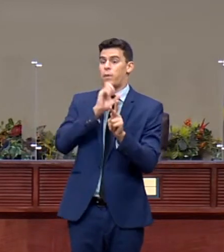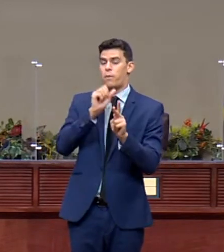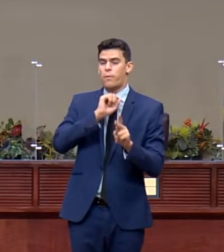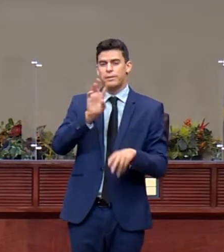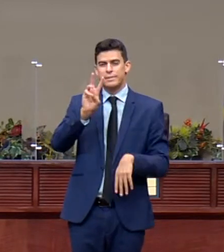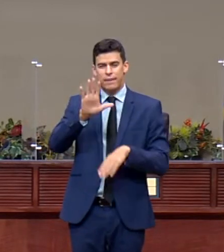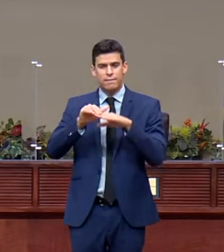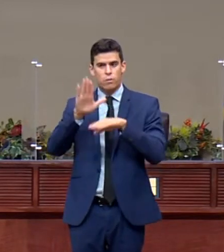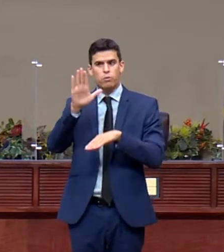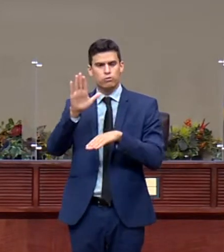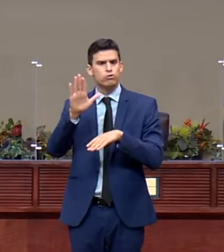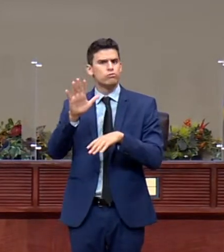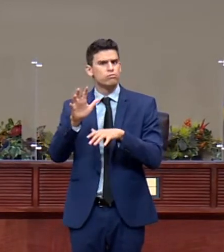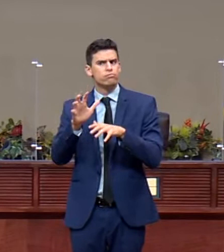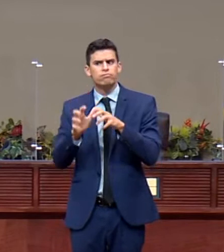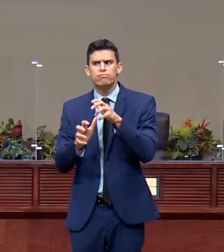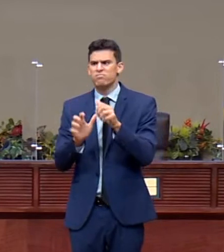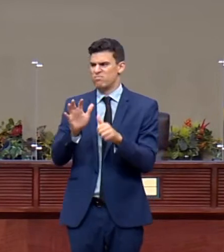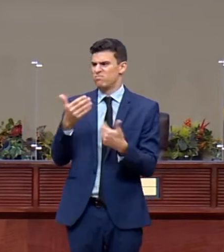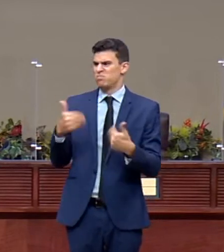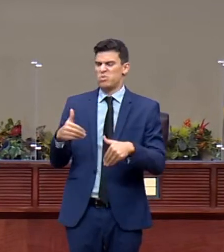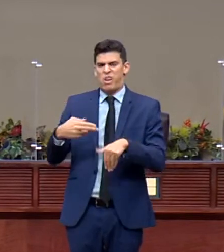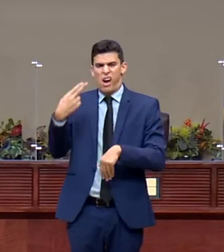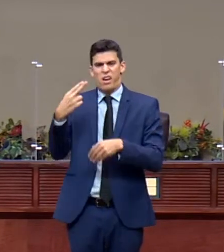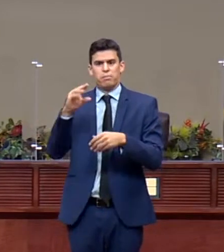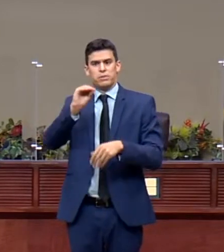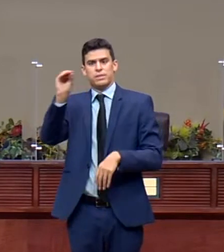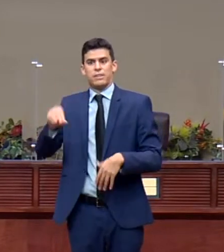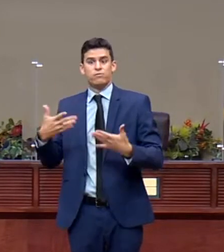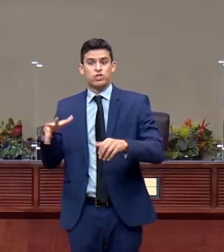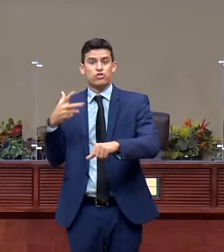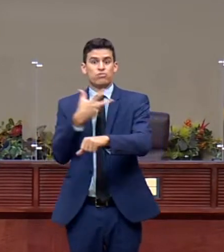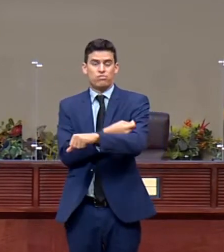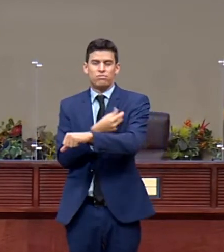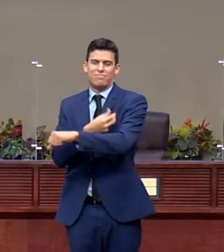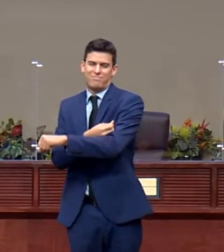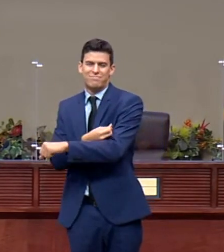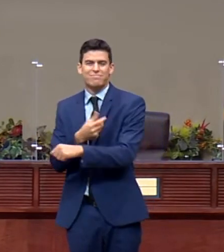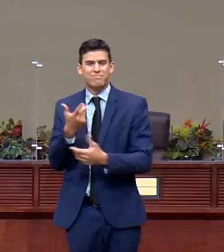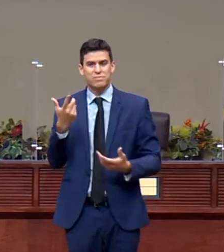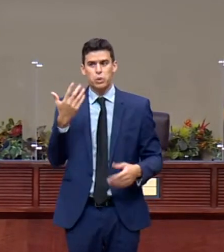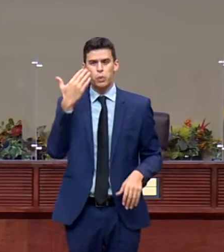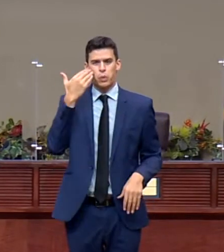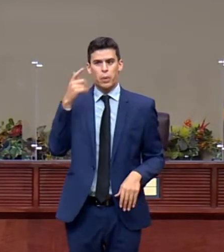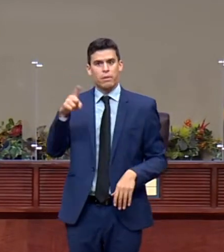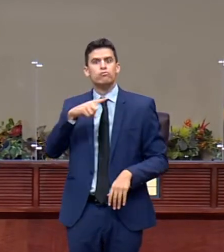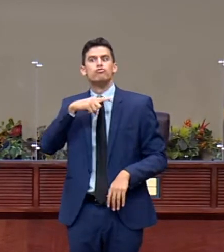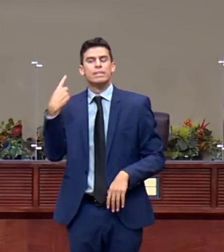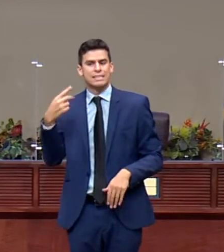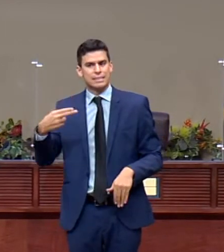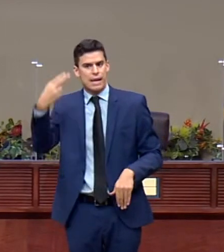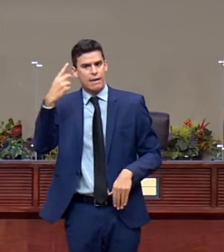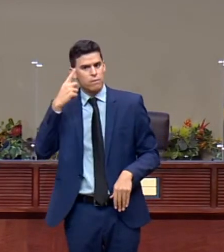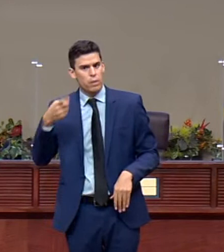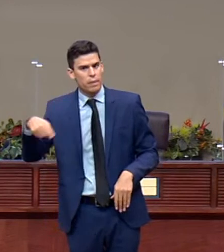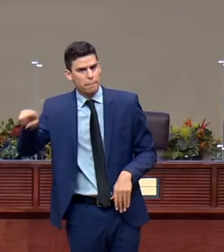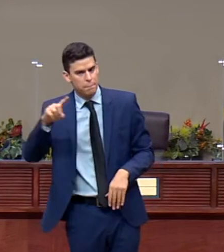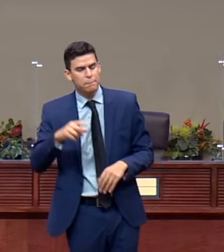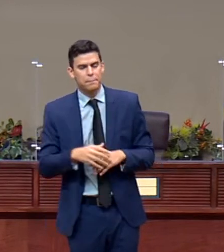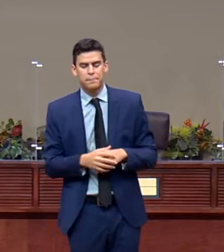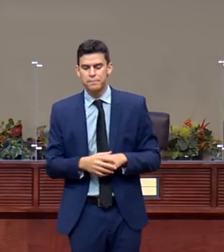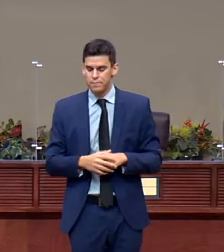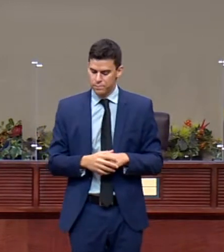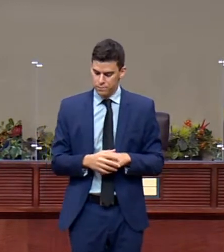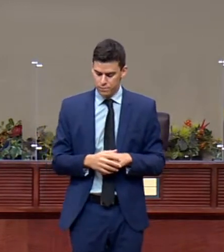and those are the most vulnerable with, of course, other individuals with pre-existing condition. I'm going to give you a